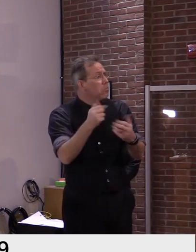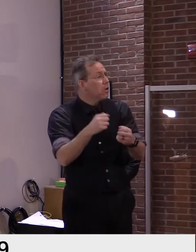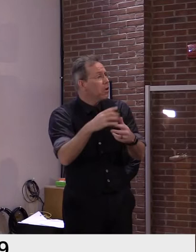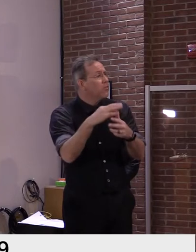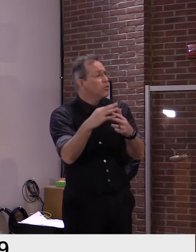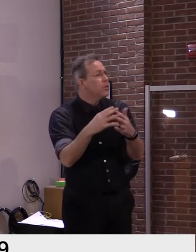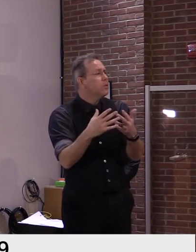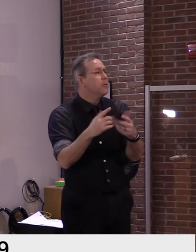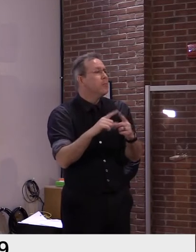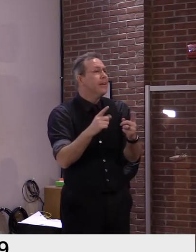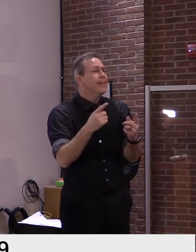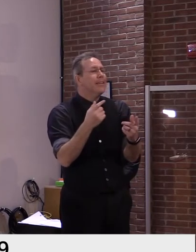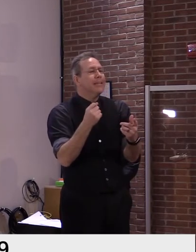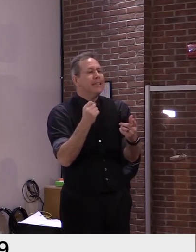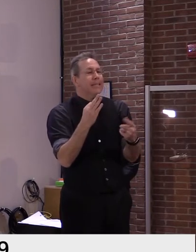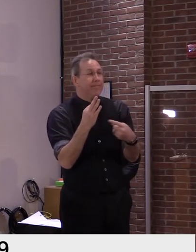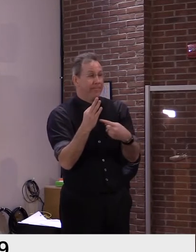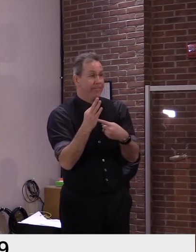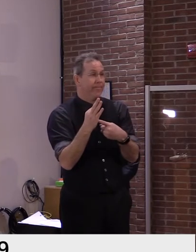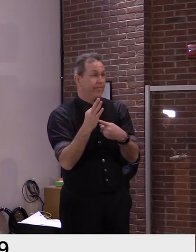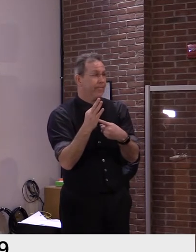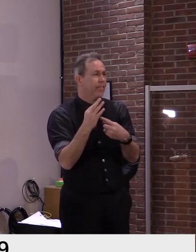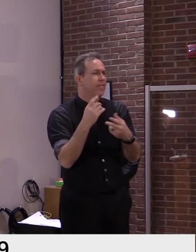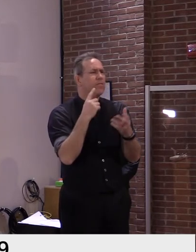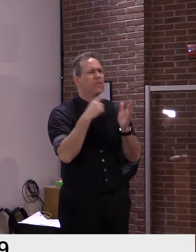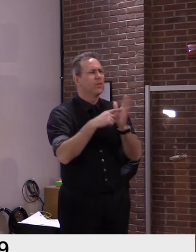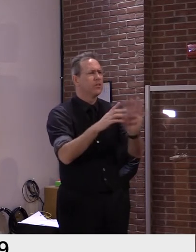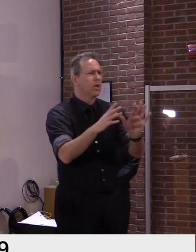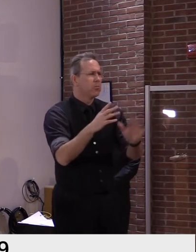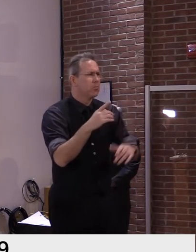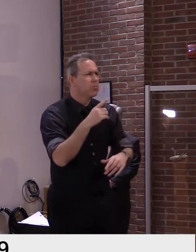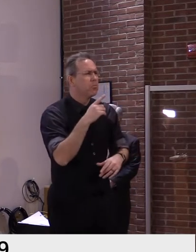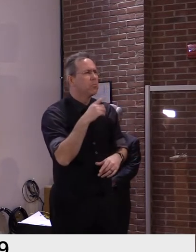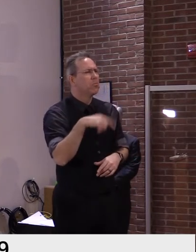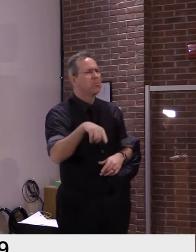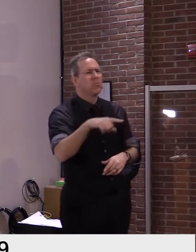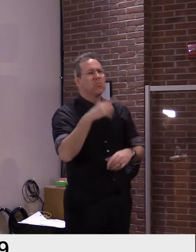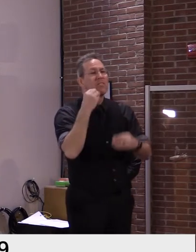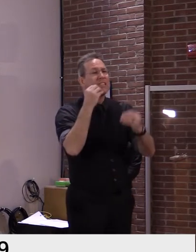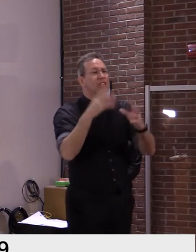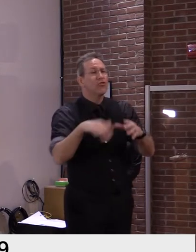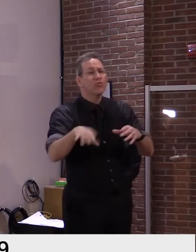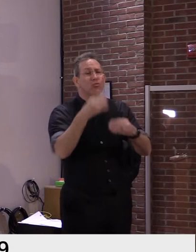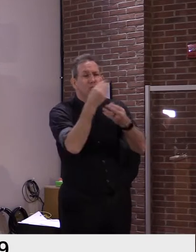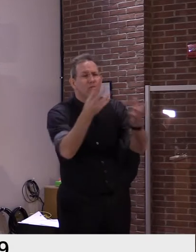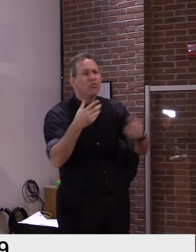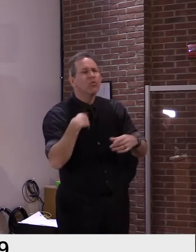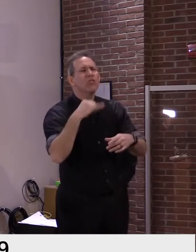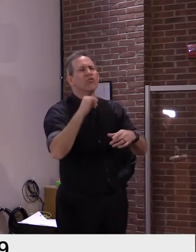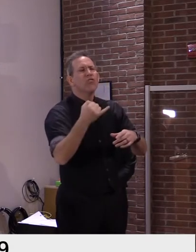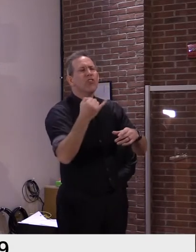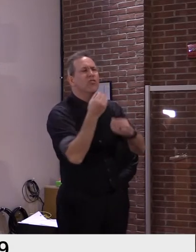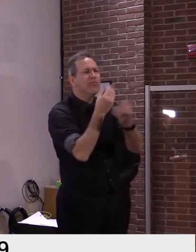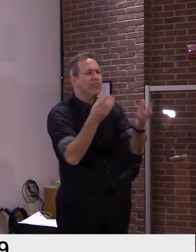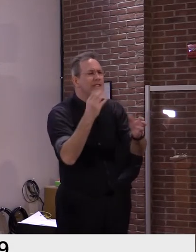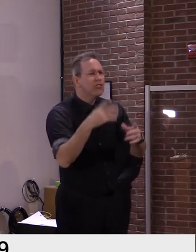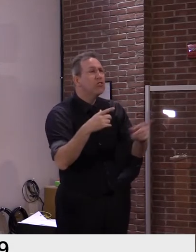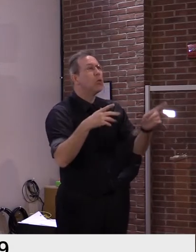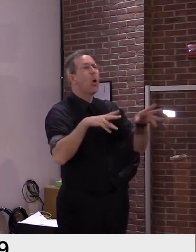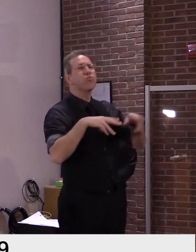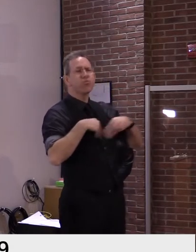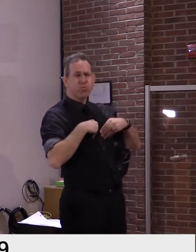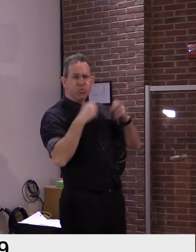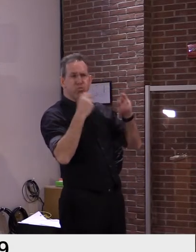an appointment and not know what they're going to get. And I think that that's important for us to do. So I'm about choice,